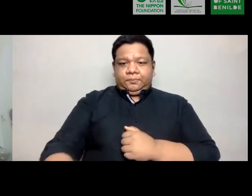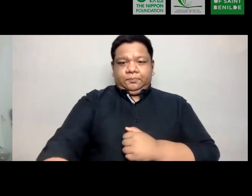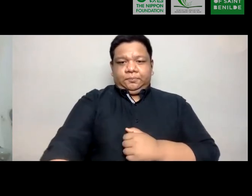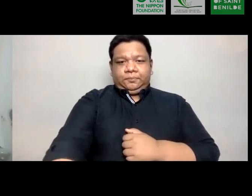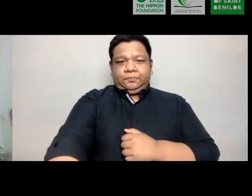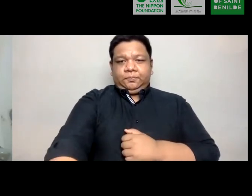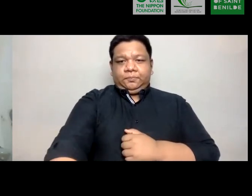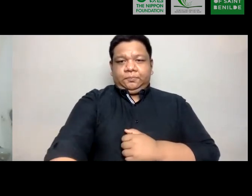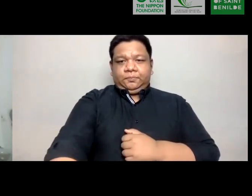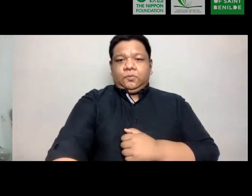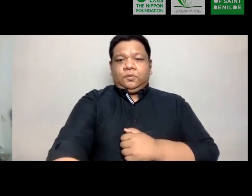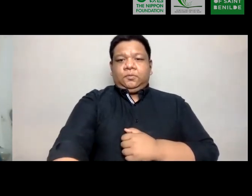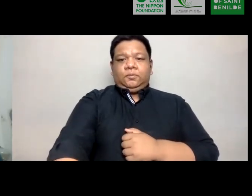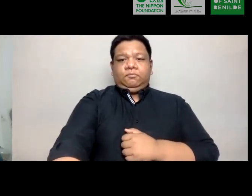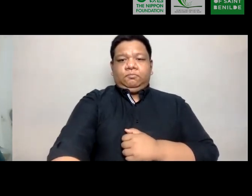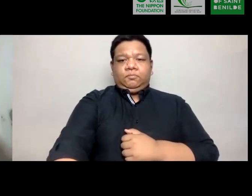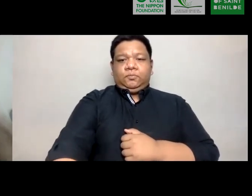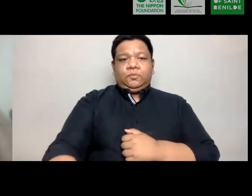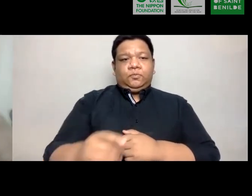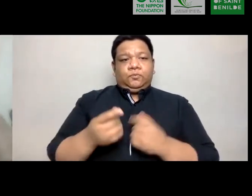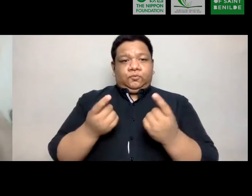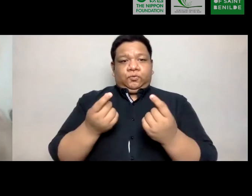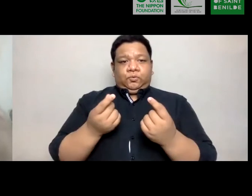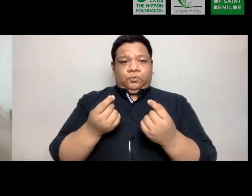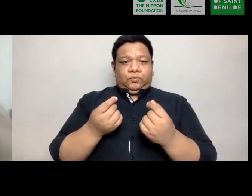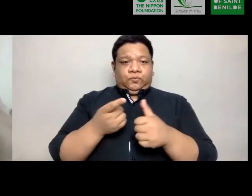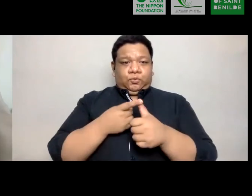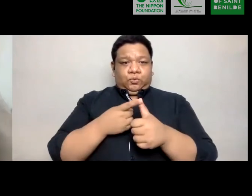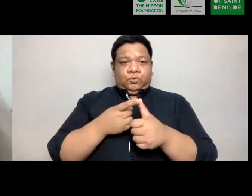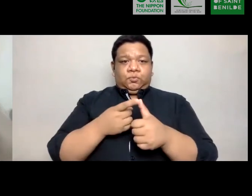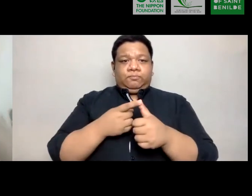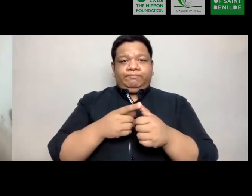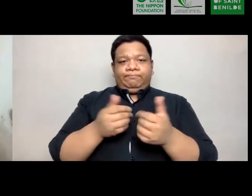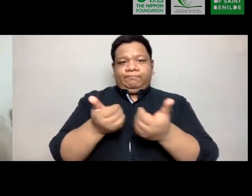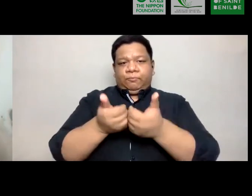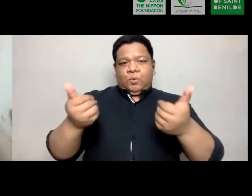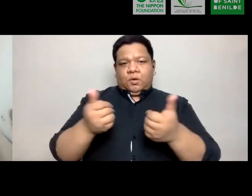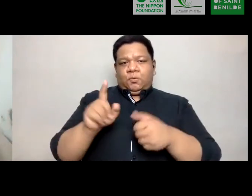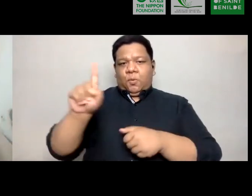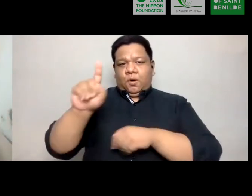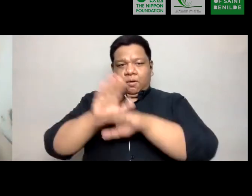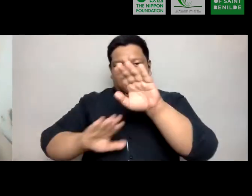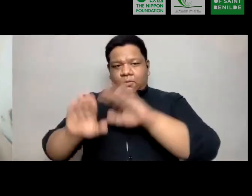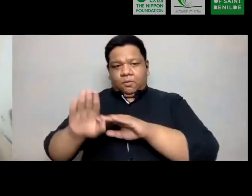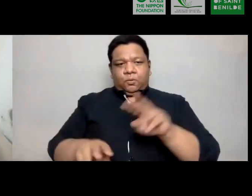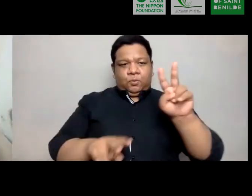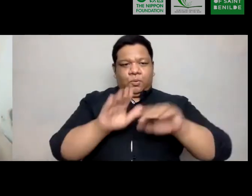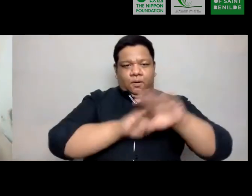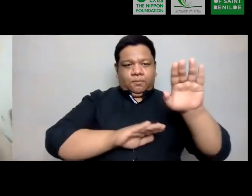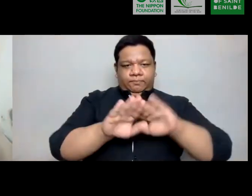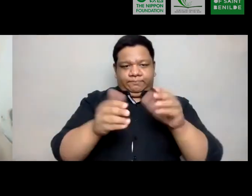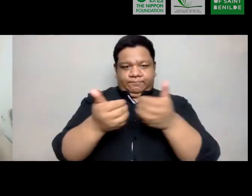So the first thing we need to do is divide one-handed signs and two-handed signs.